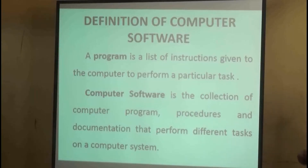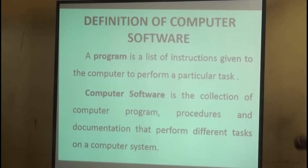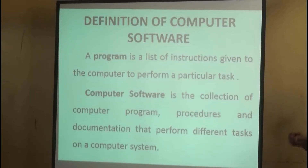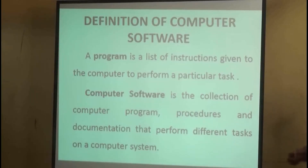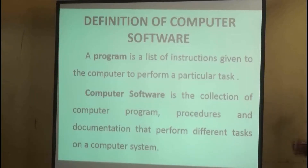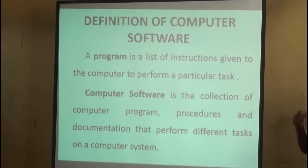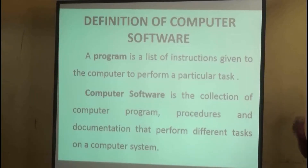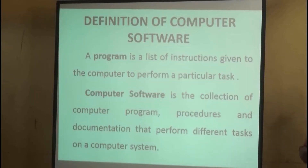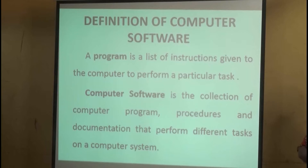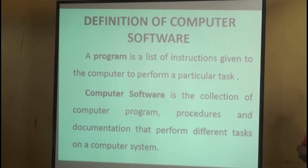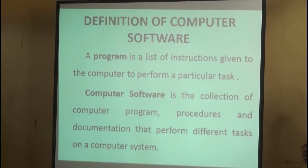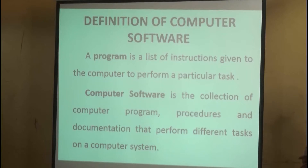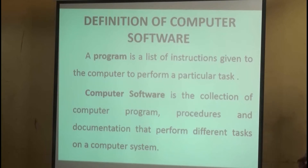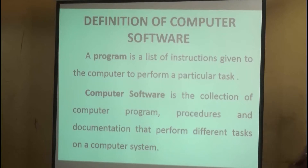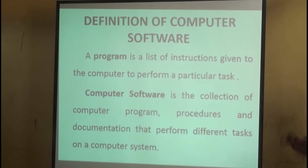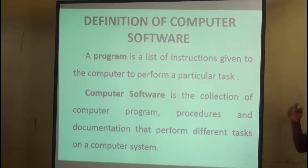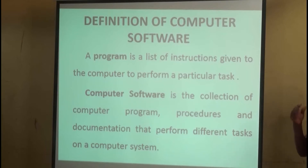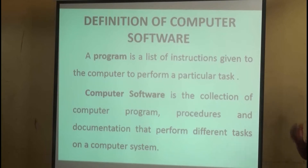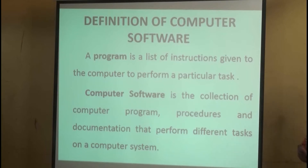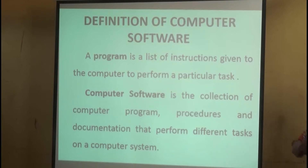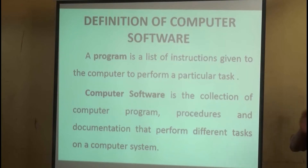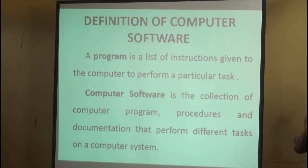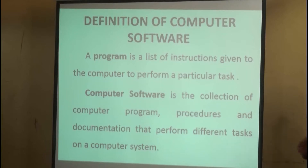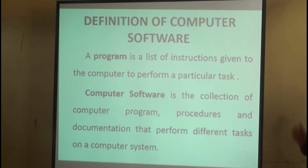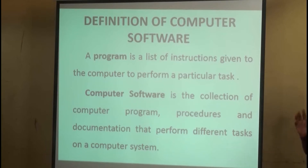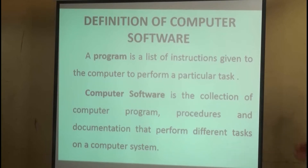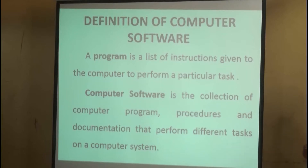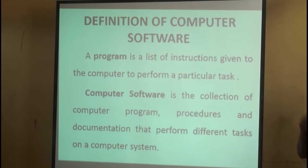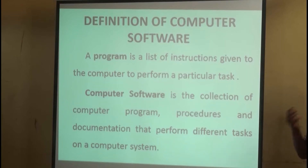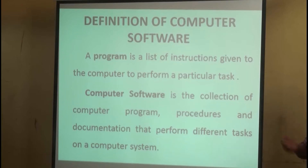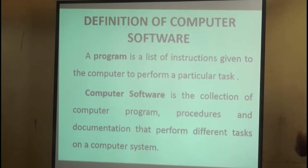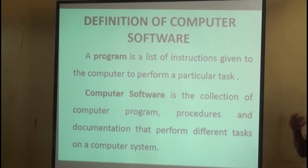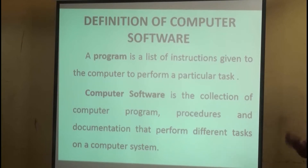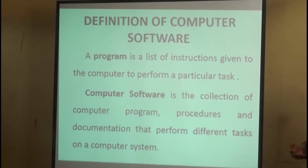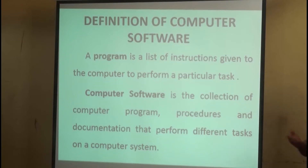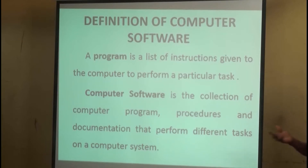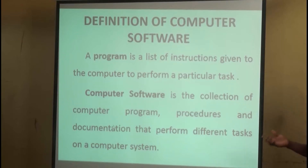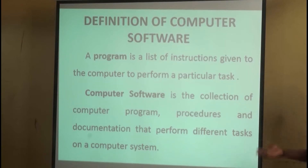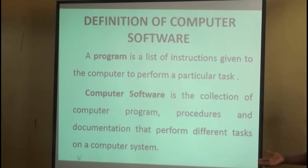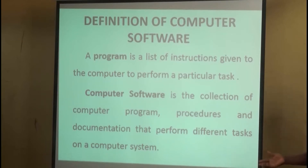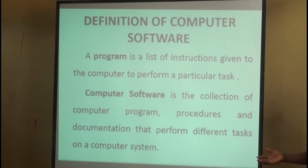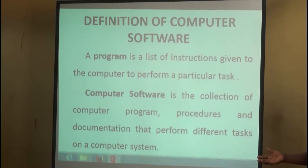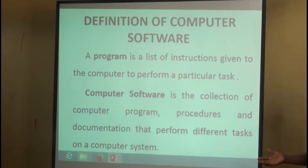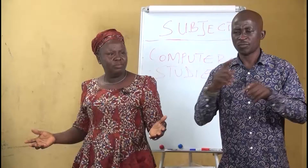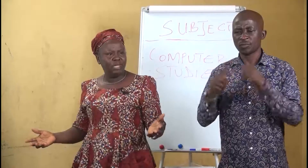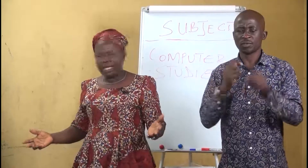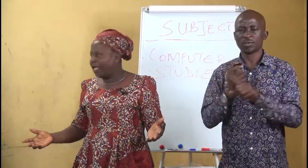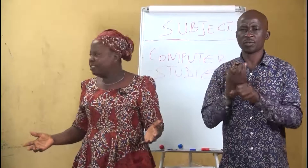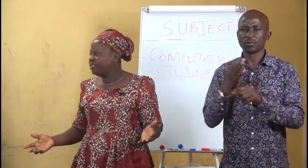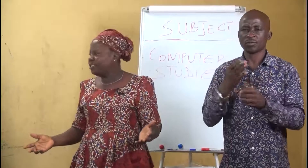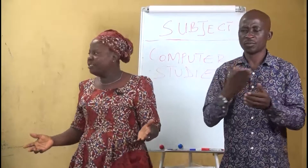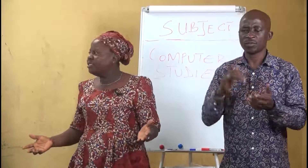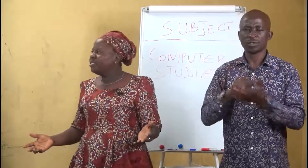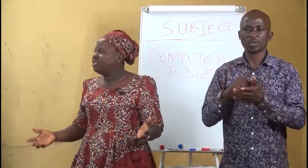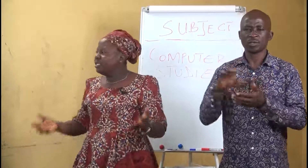procedure, and the documentation that perform different tasks on a computer system.